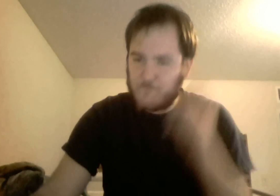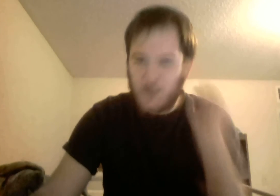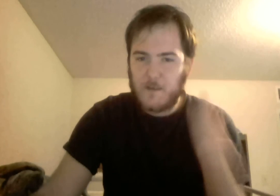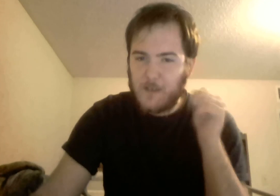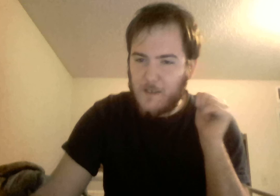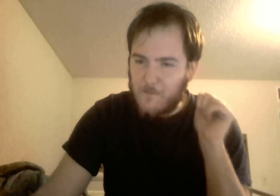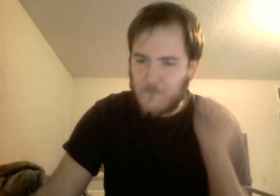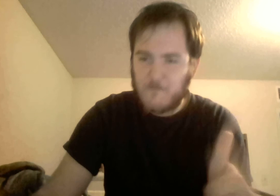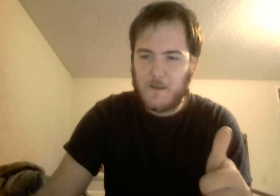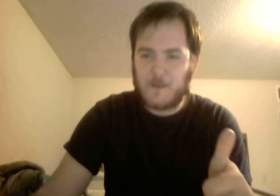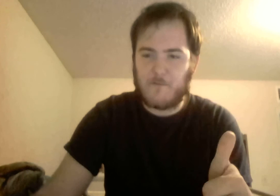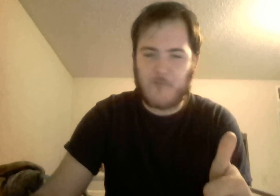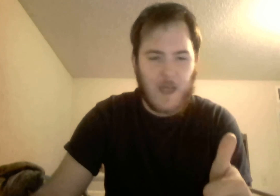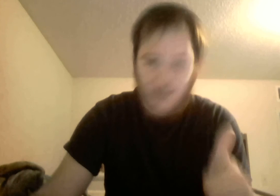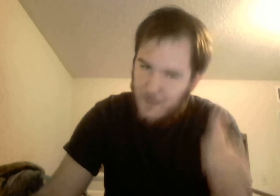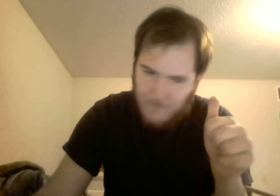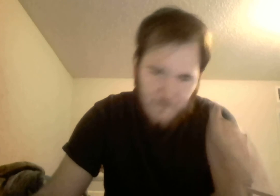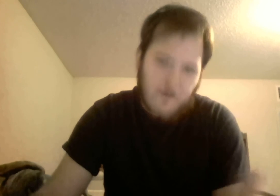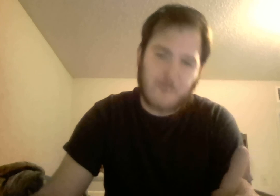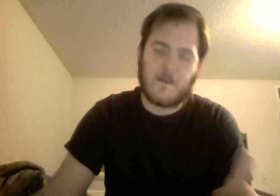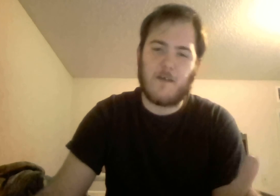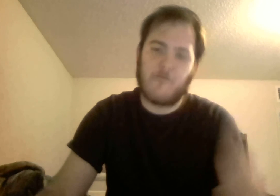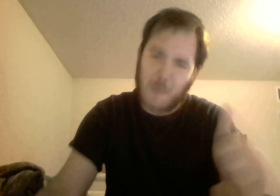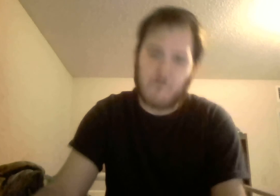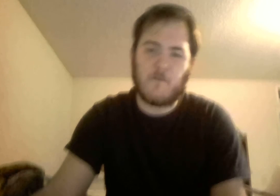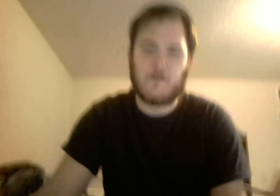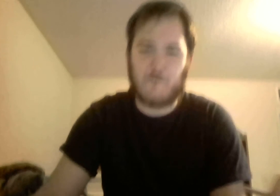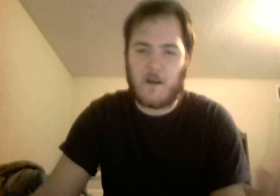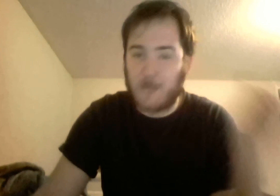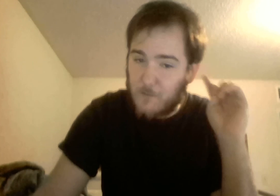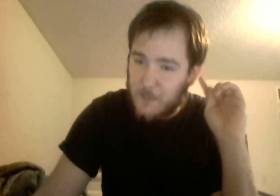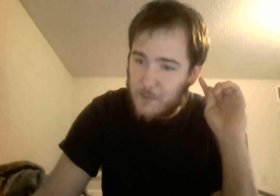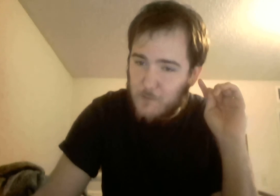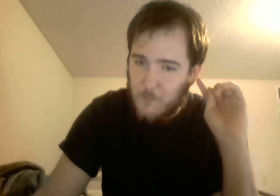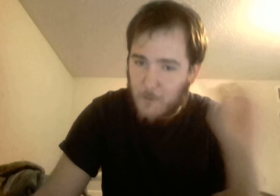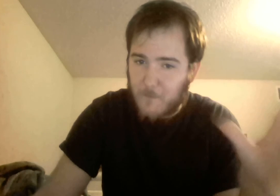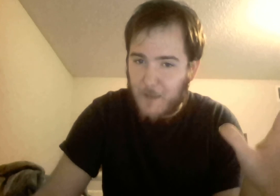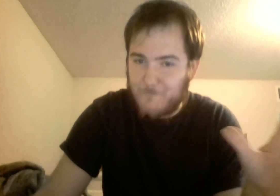pretty good scene, great scene finale, great stuff. Have fun doing the vlog. I will see you sometime.